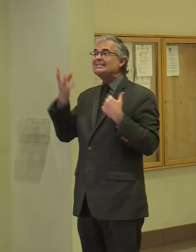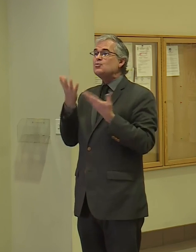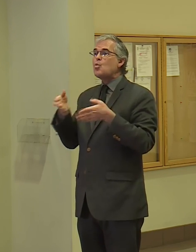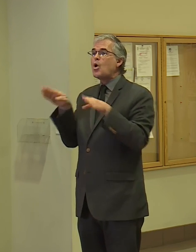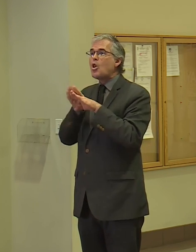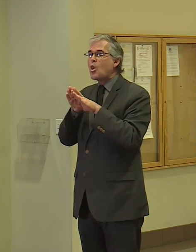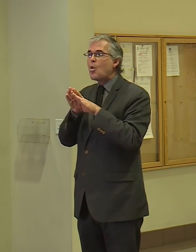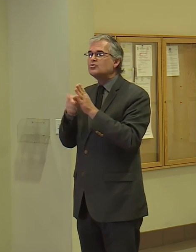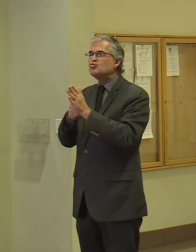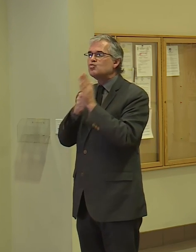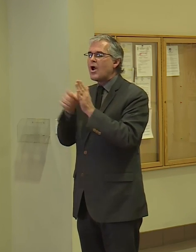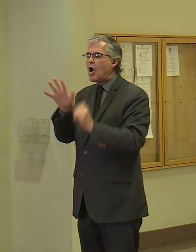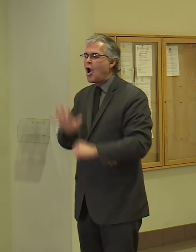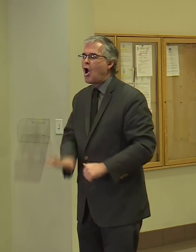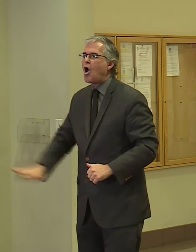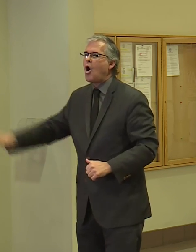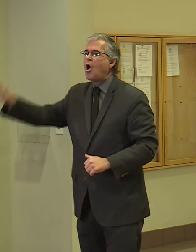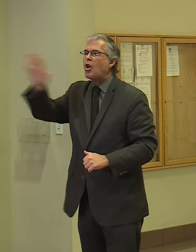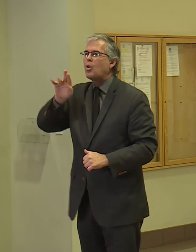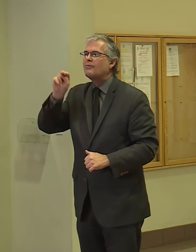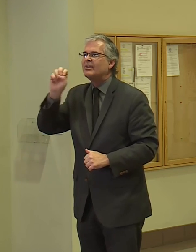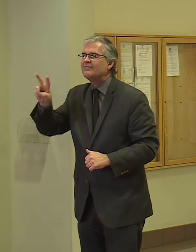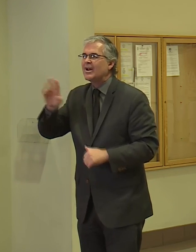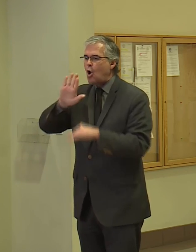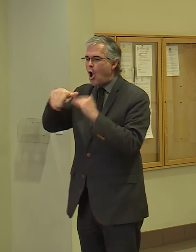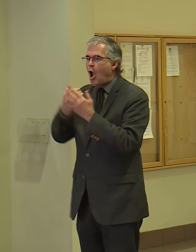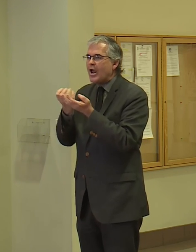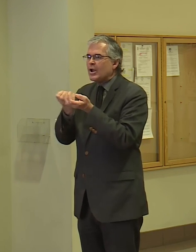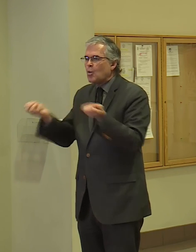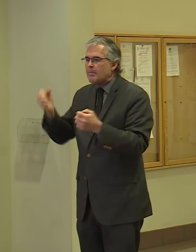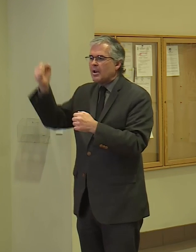gaming equal piece of equipment in the state of Nevada